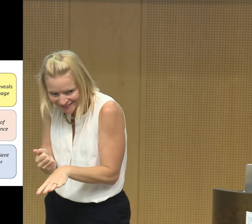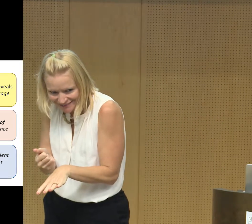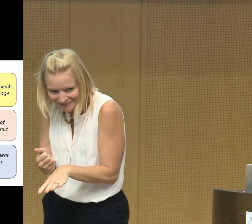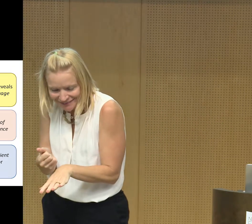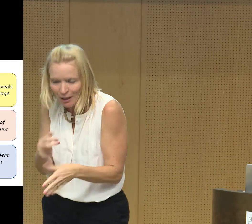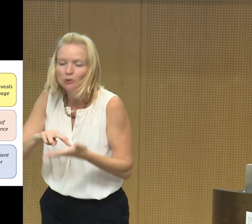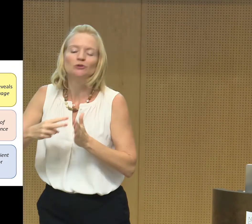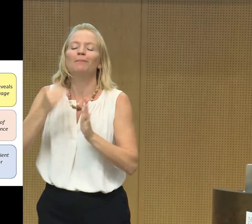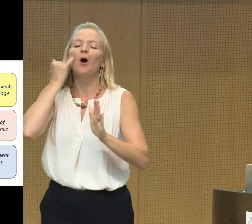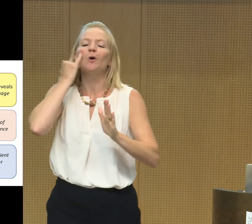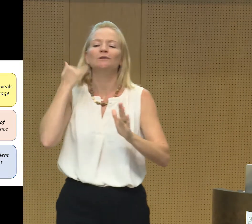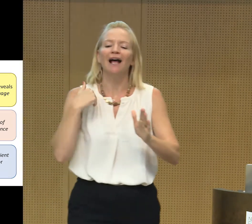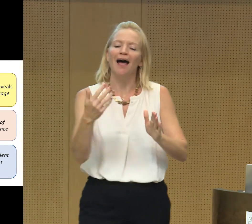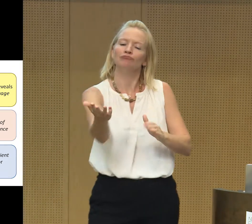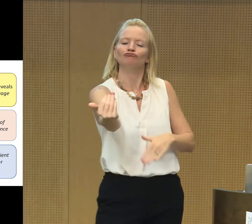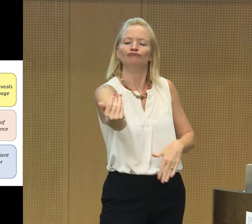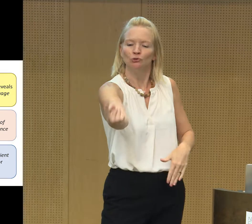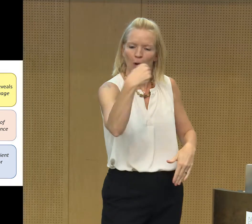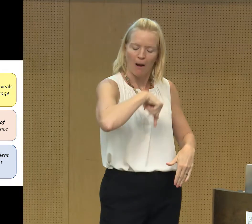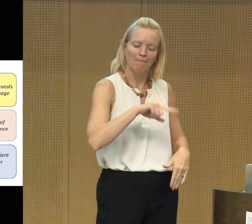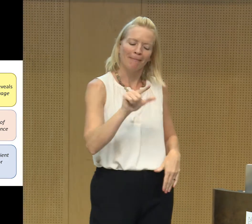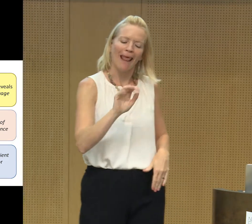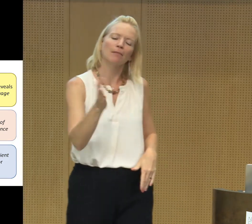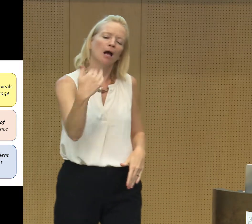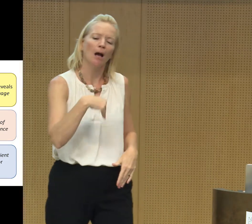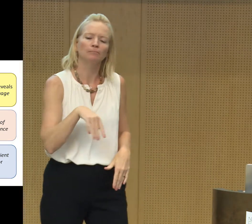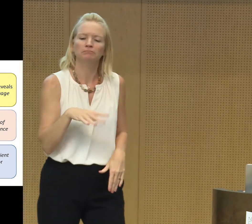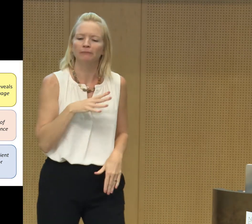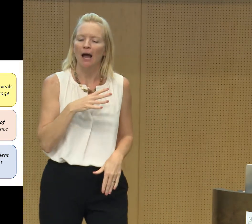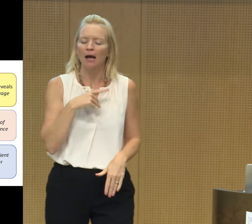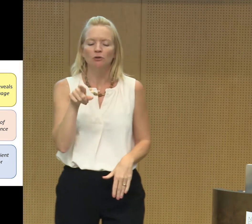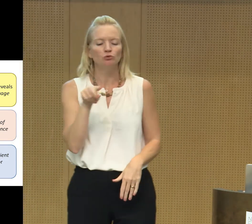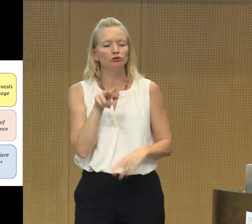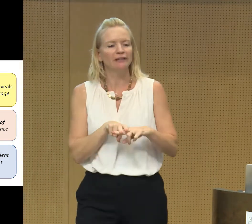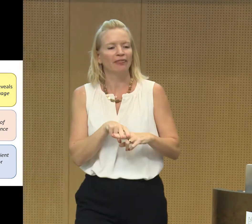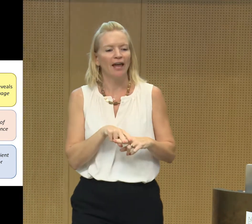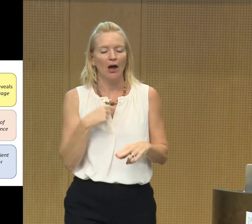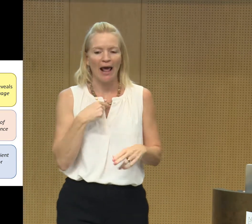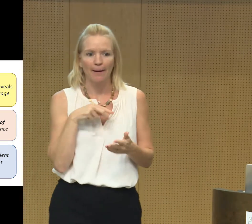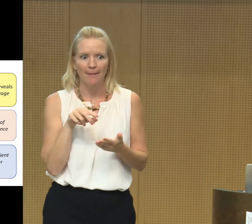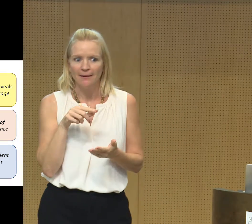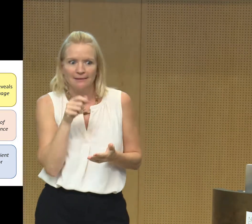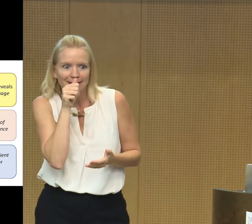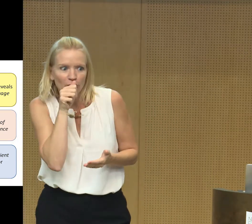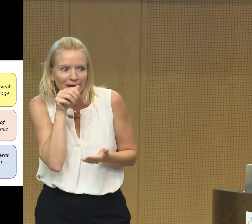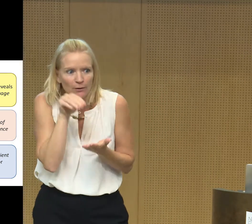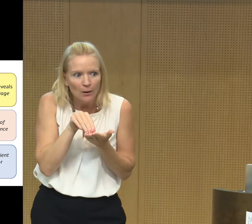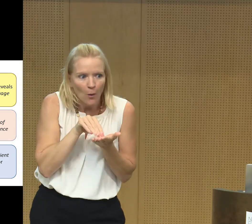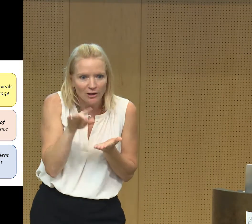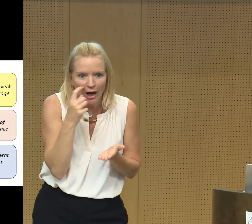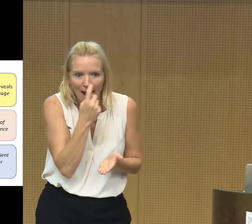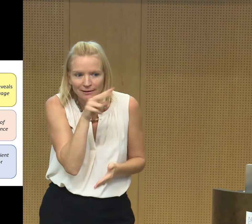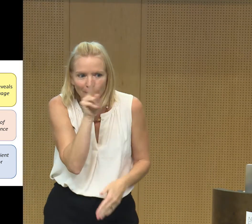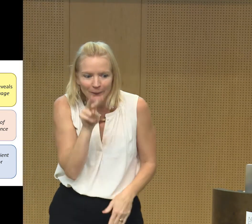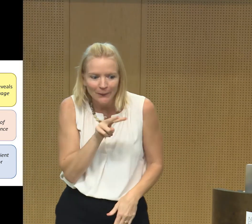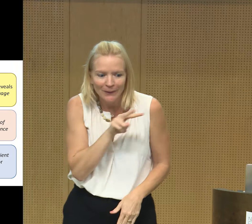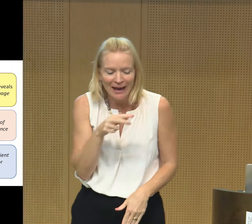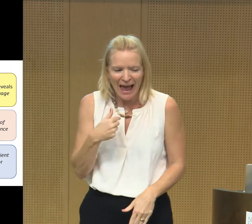can tell if they're native or novice. All I need to do is invite someone to the lab and